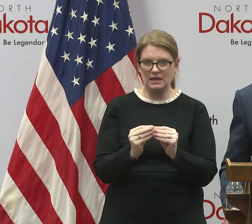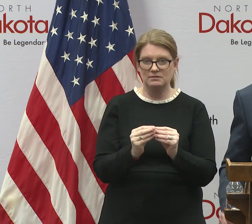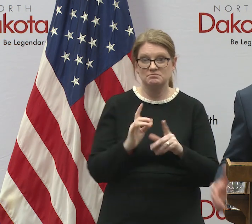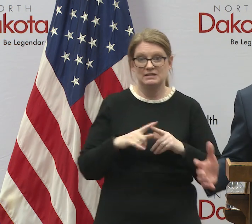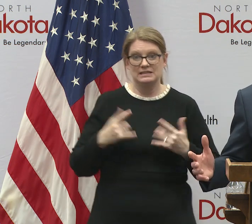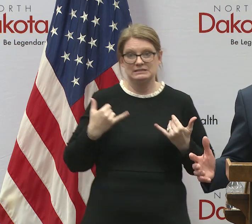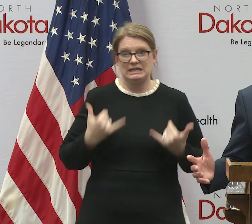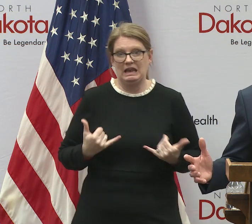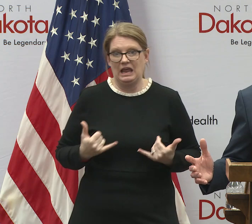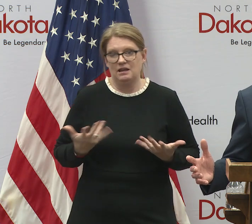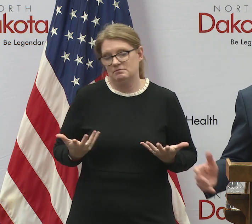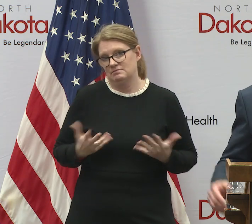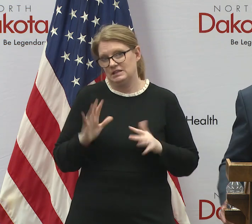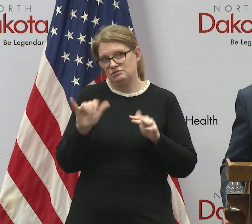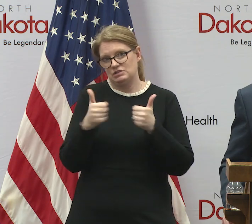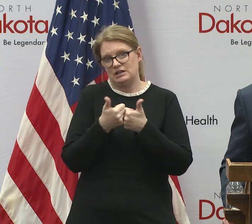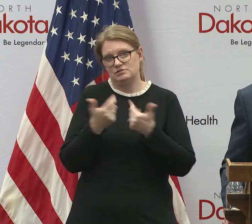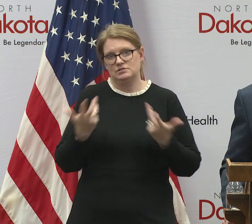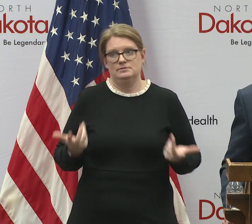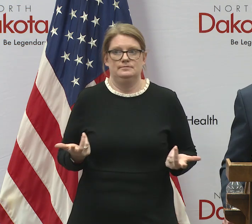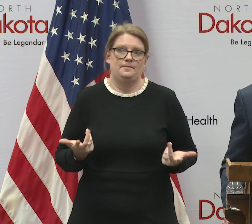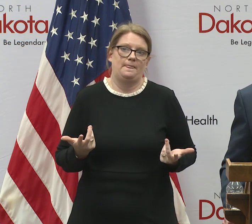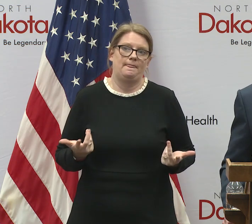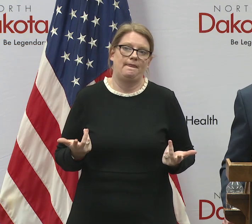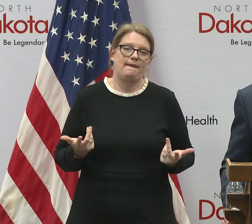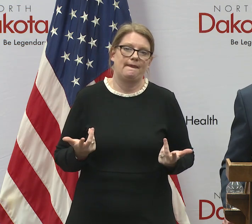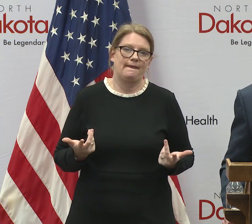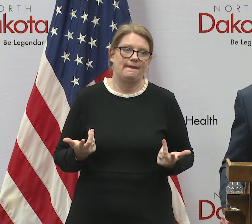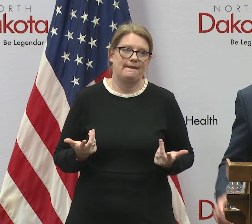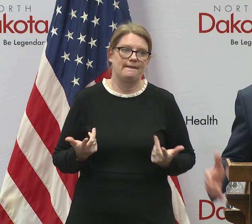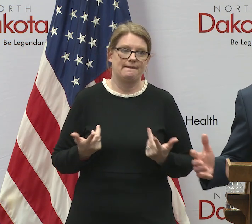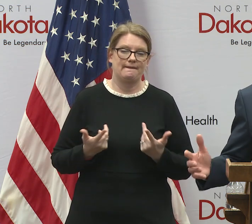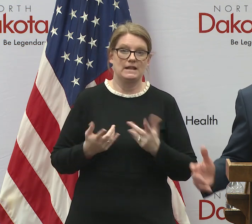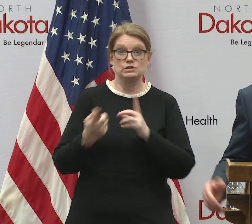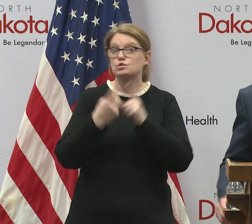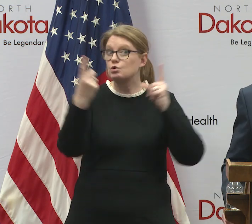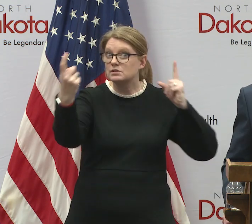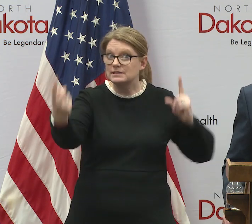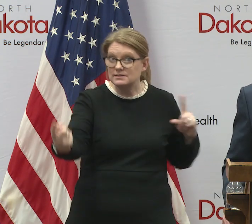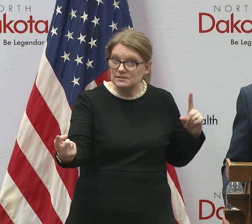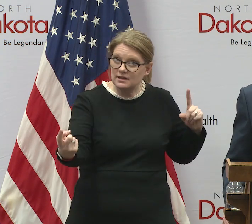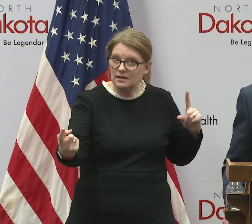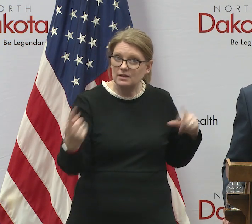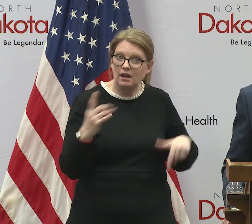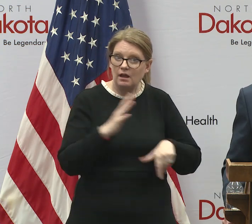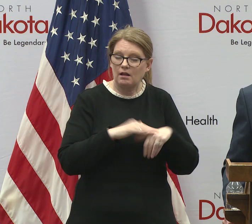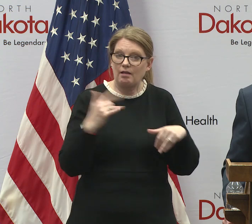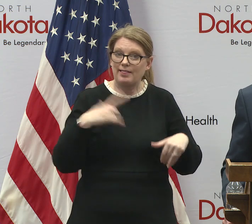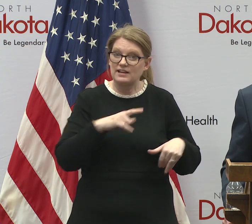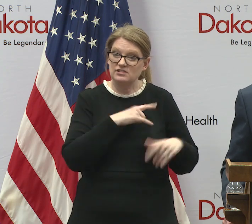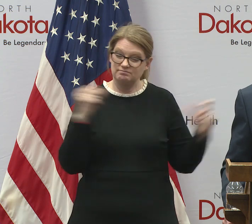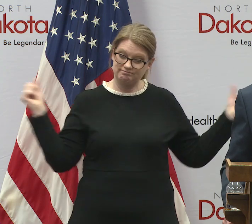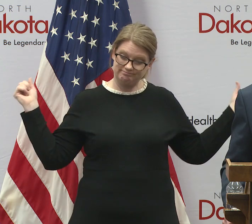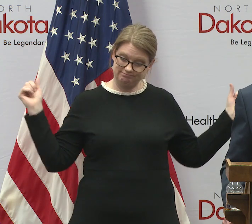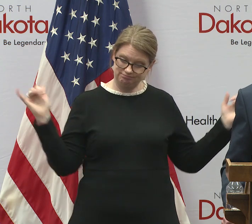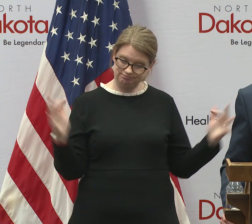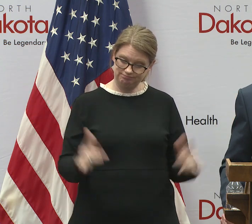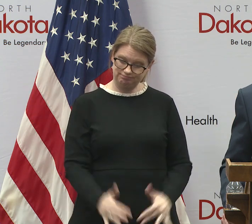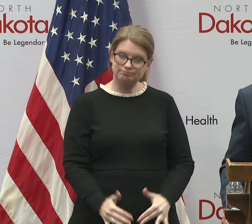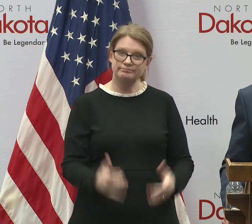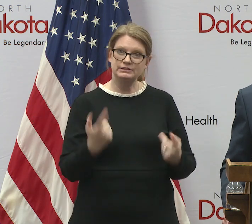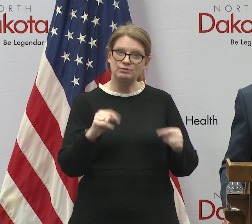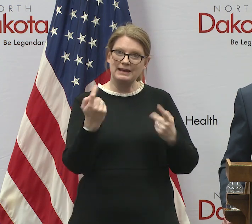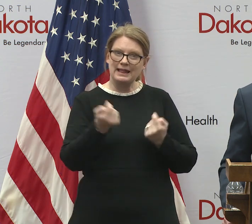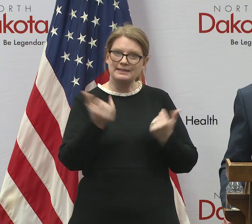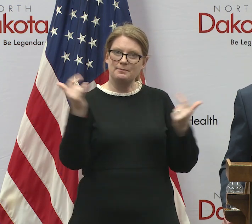right now, there would be challenges because just from a social distancing standpoint, calling the legislature back at a time when we're trying to eliminate